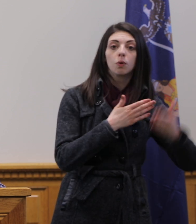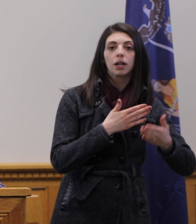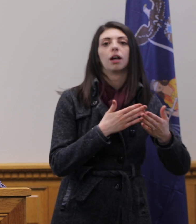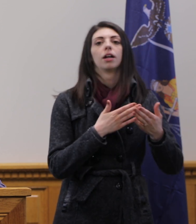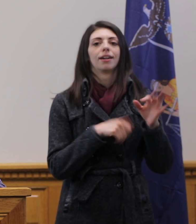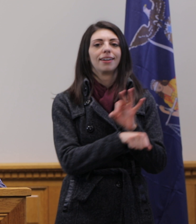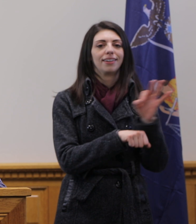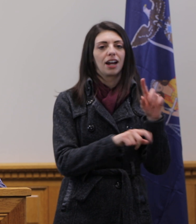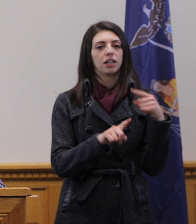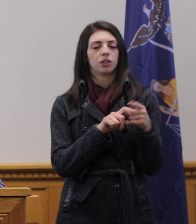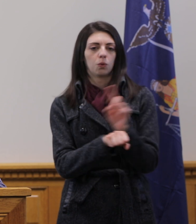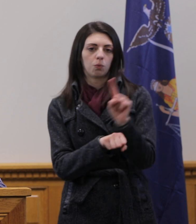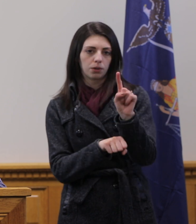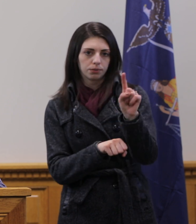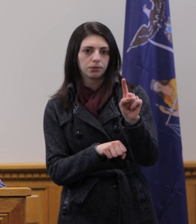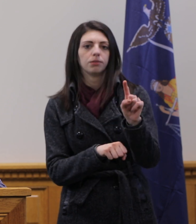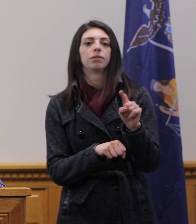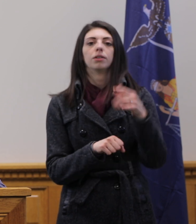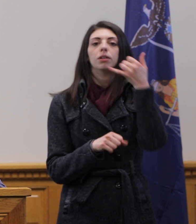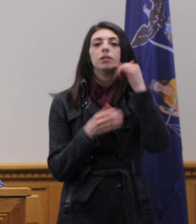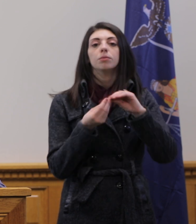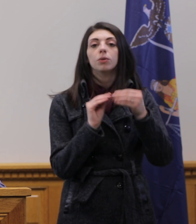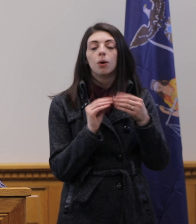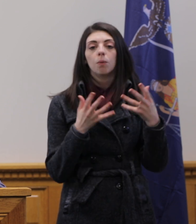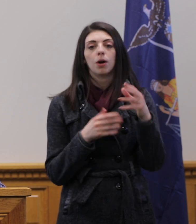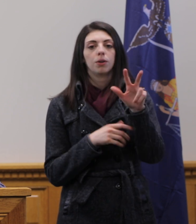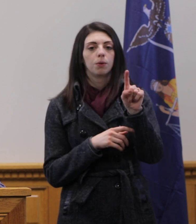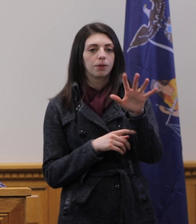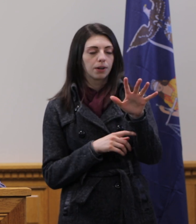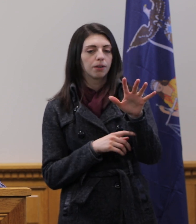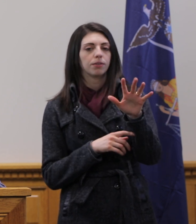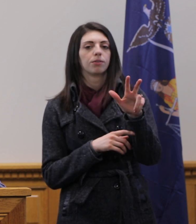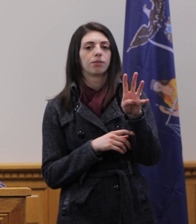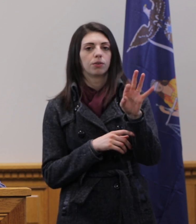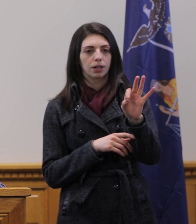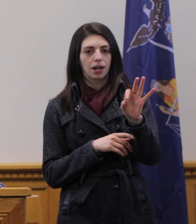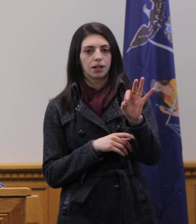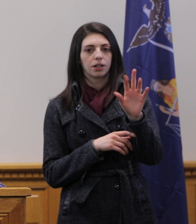from 9 a.m. to 1 p.m. The number to call is